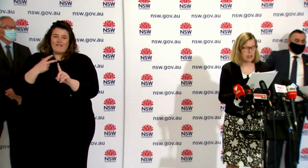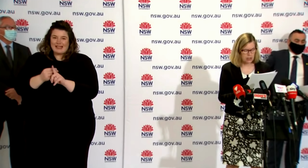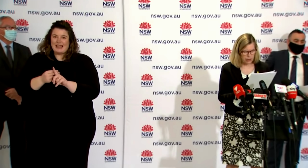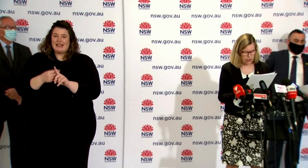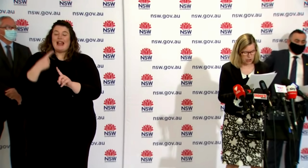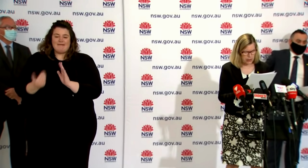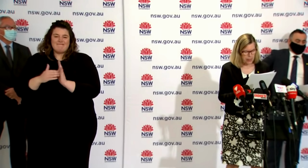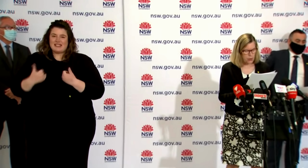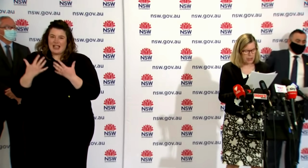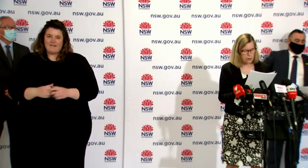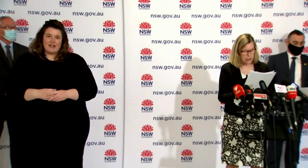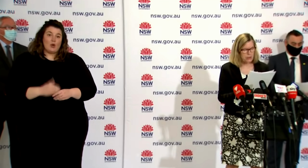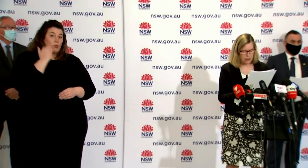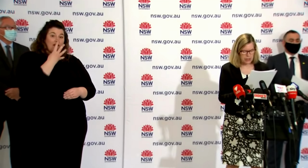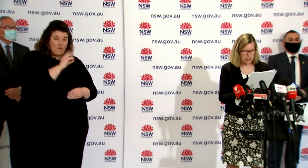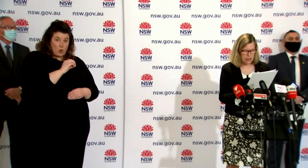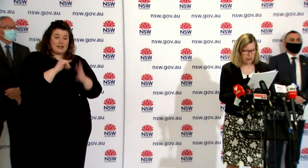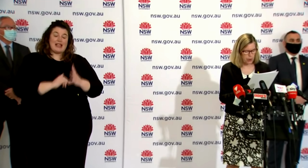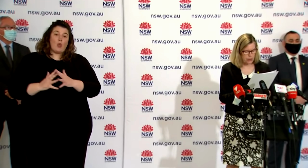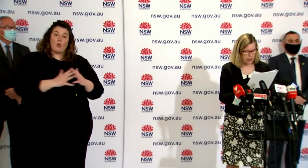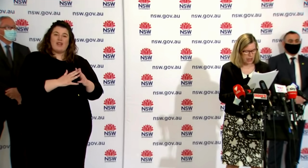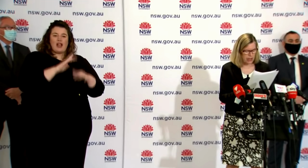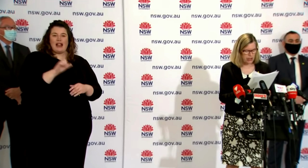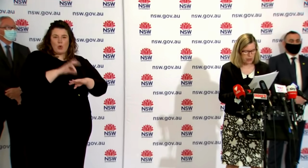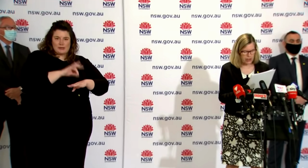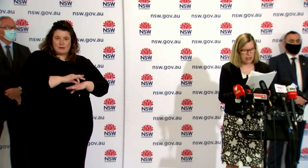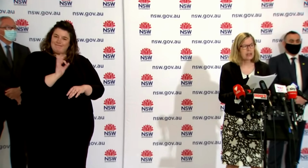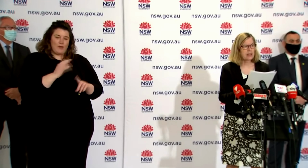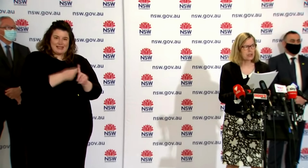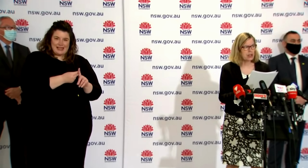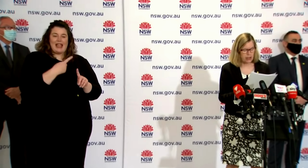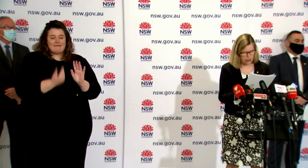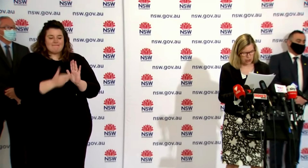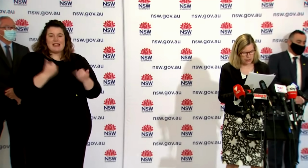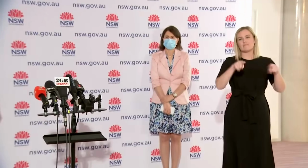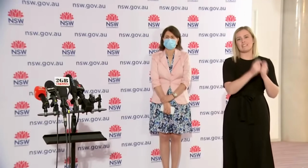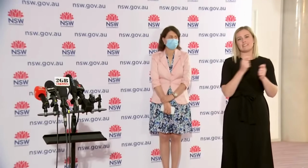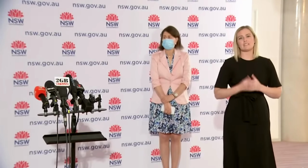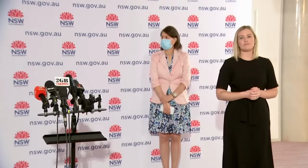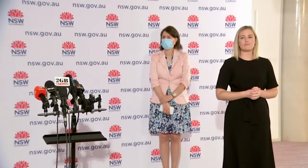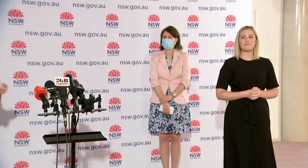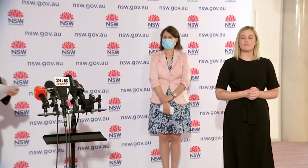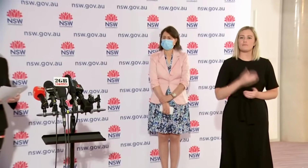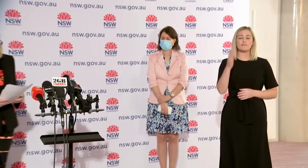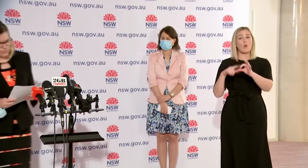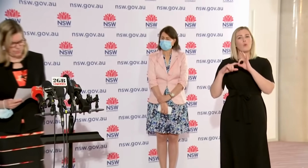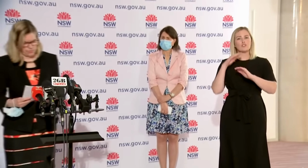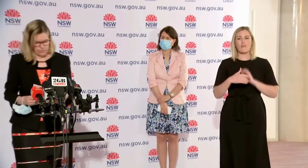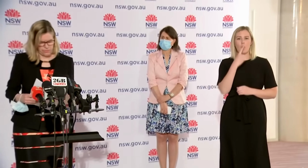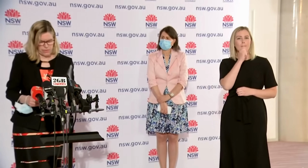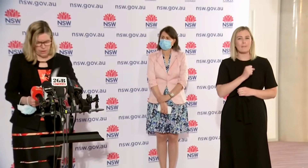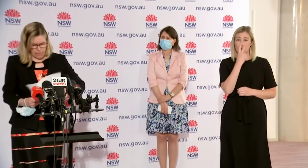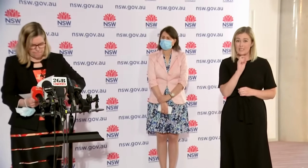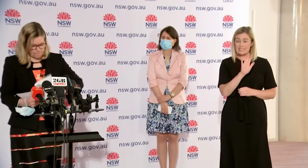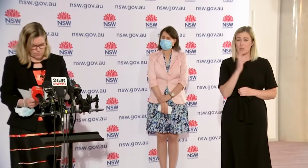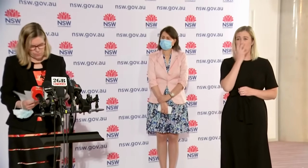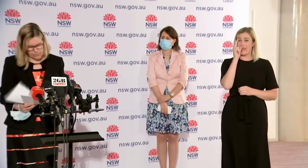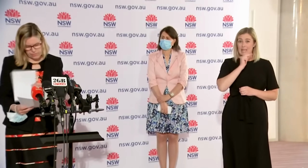and had serious underlying health conditions. And a woman in her 40s from southwestern Sydney died at Liverpool Hospital. Again, she was not vaccinated and had serious underlying health conditions. A man in his 20s who's died with anything for heart